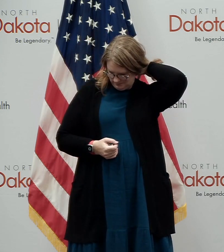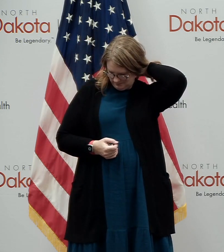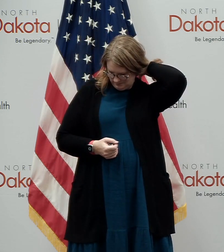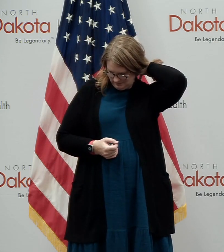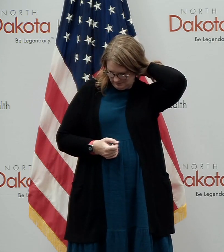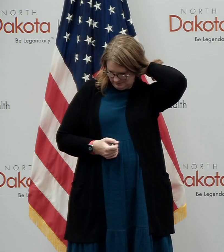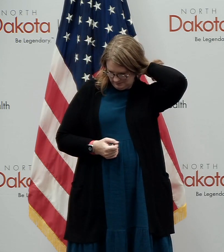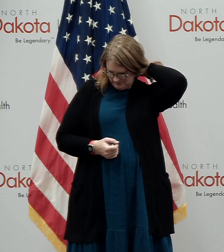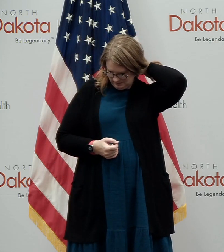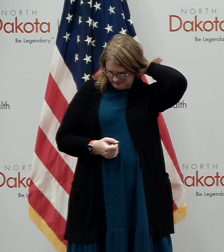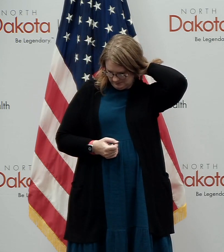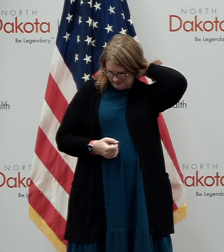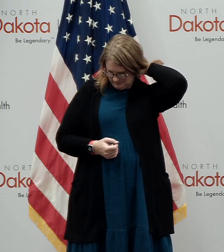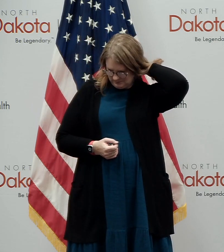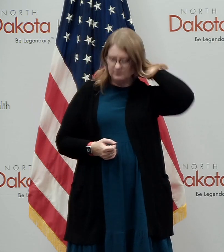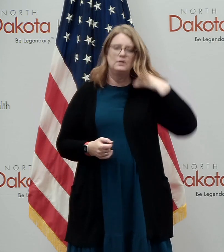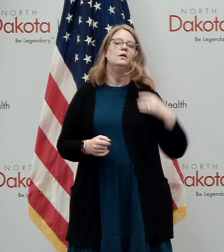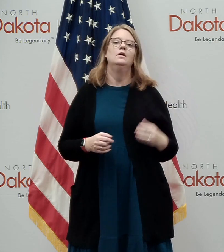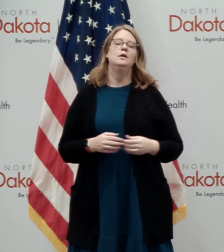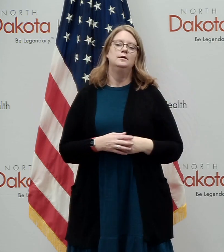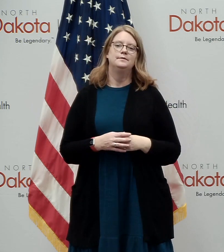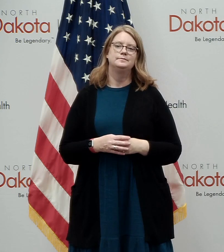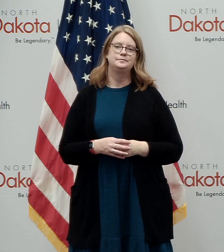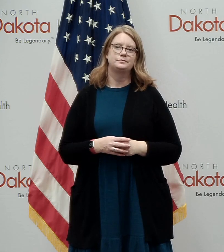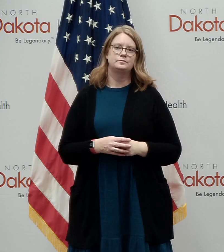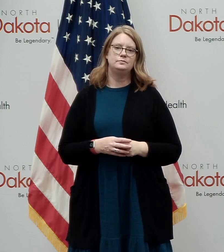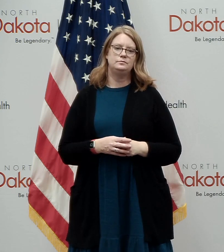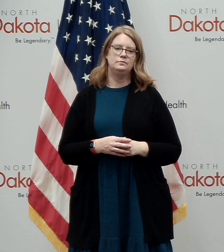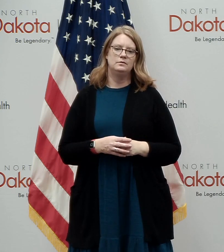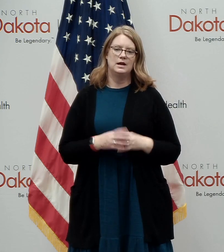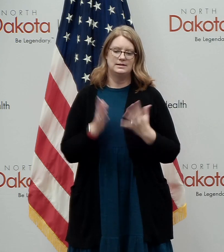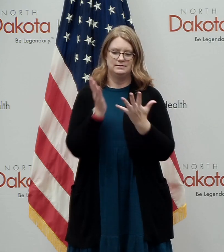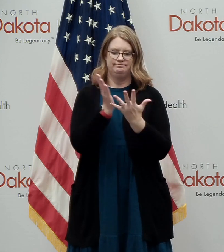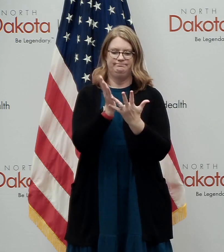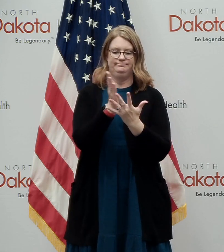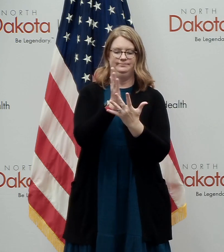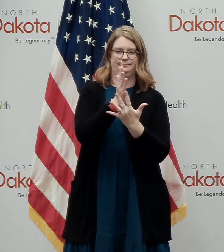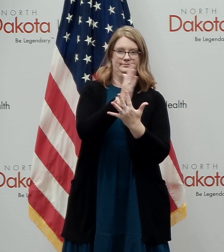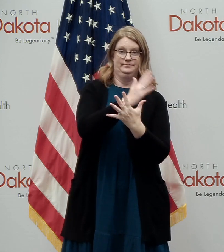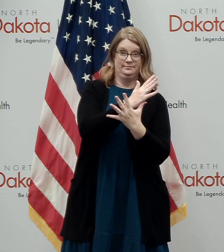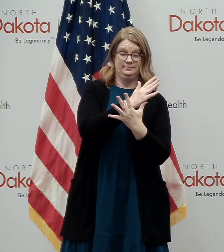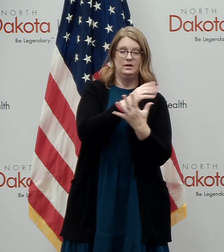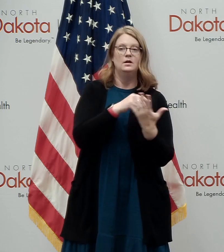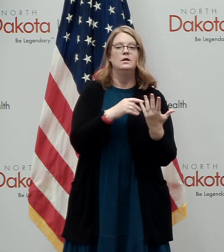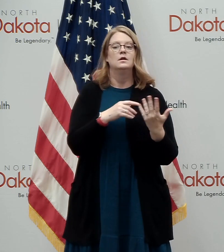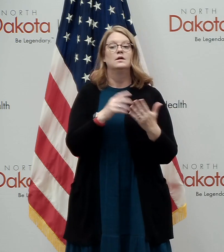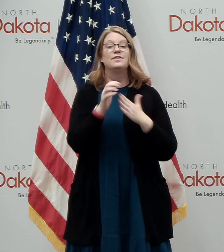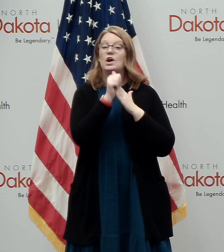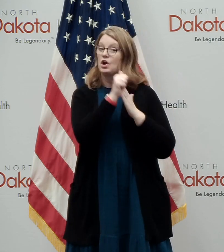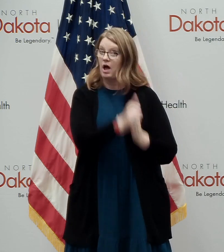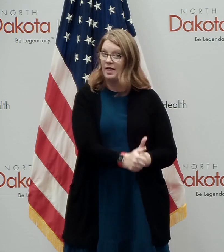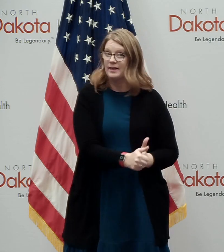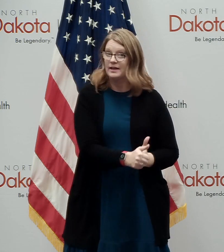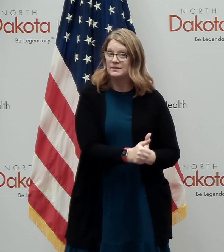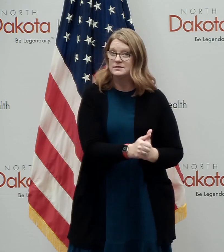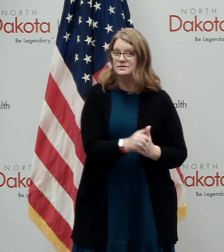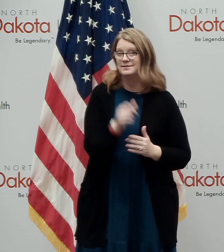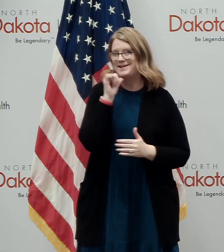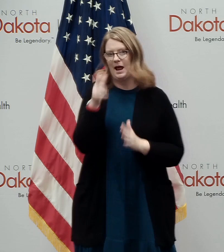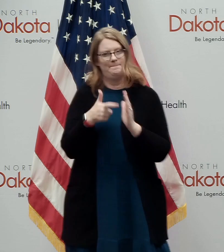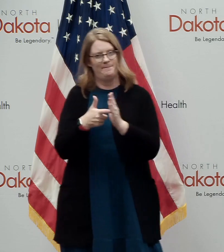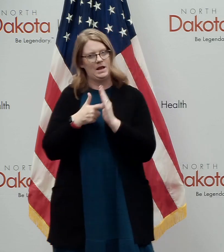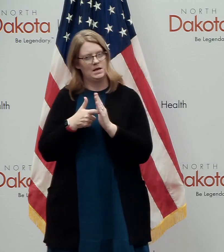And again, as we move through these higher risk levels, these are guidelines, not mandates, but we